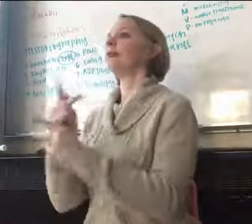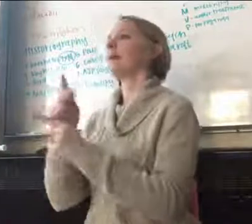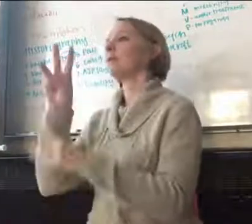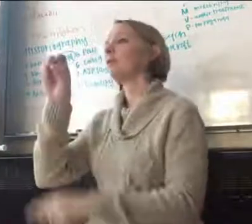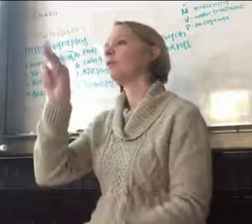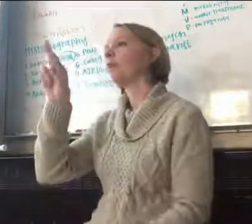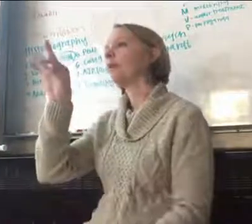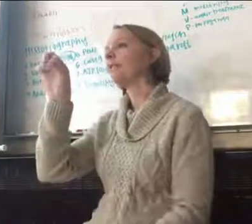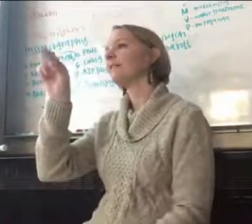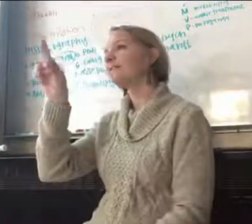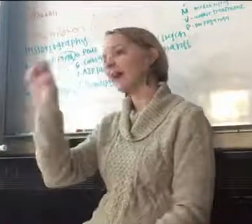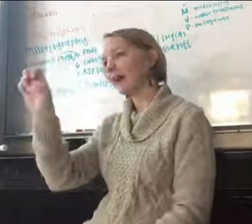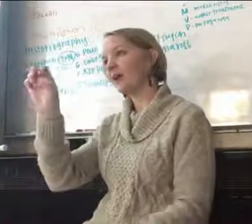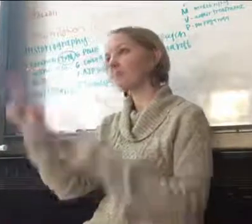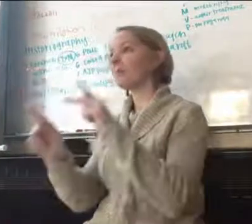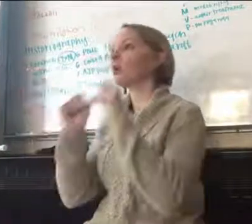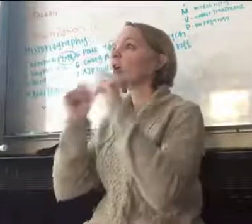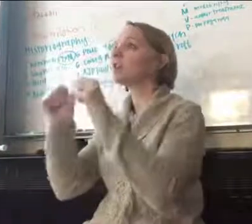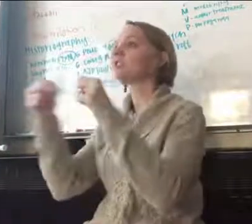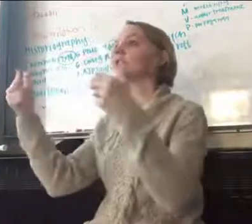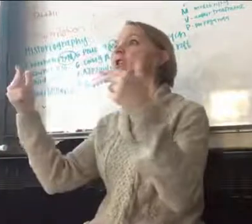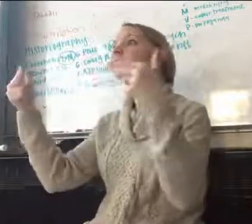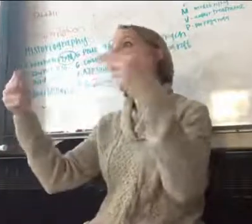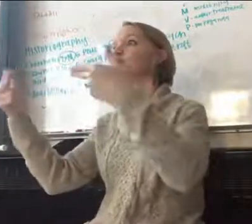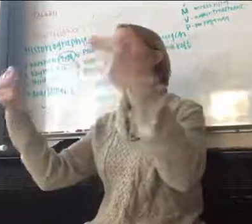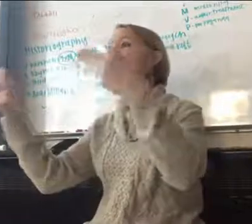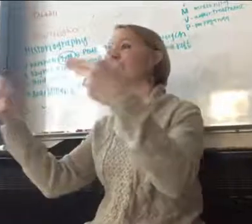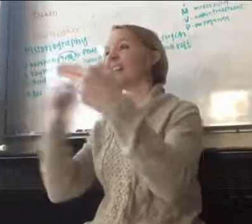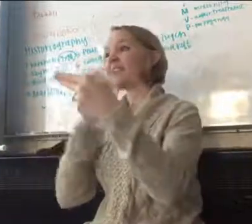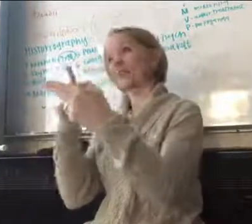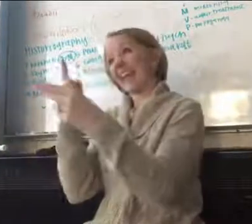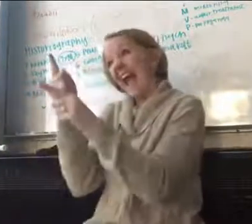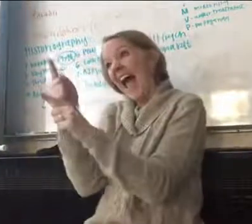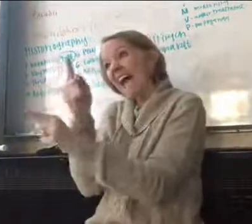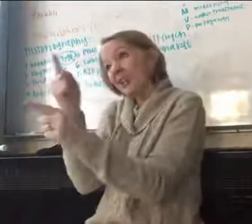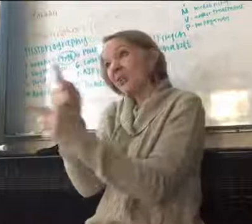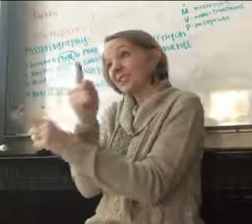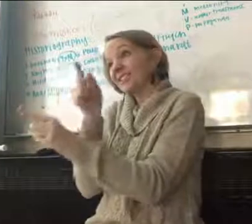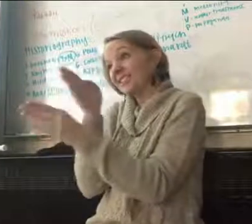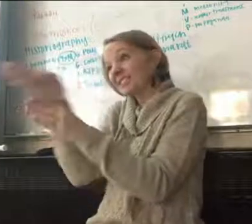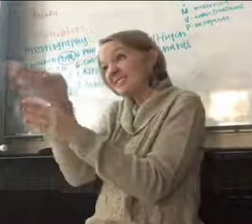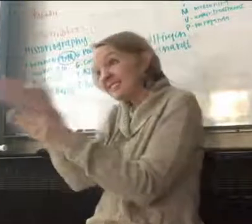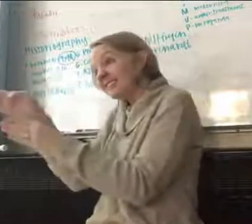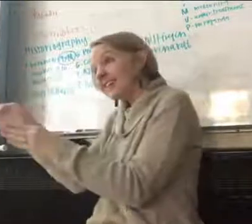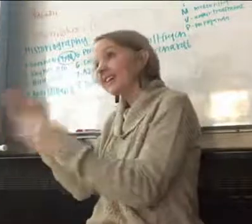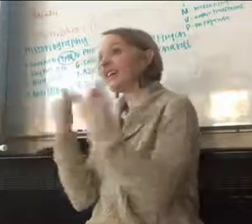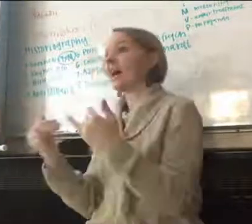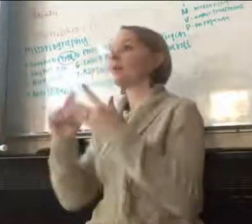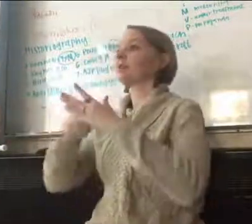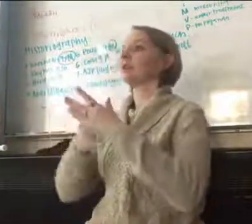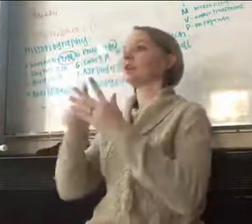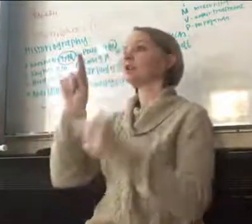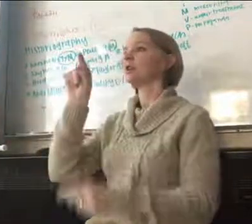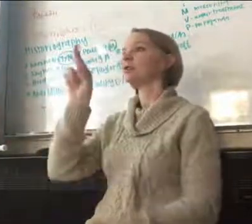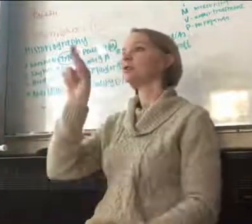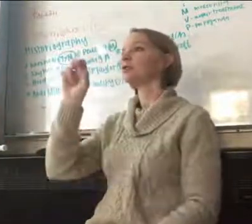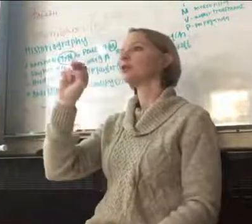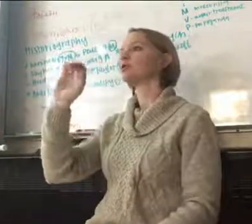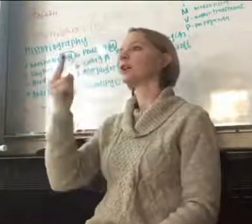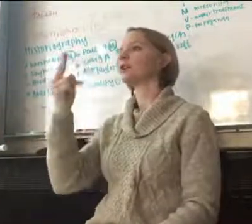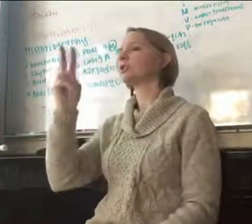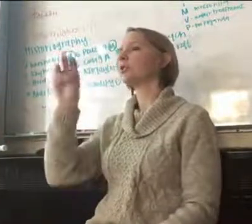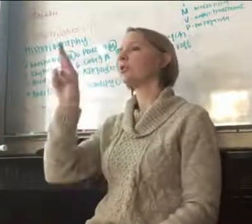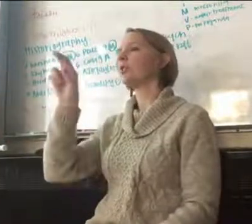warfare where people are constantly shooting at each other with rather accurate guns. So now we have to start what is known as trench warfare.